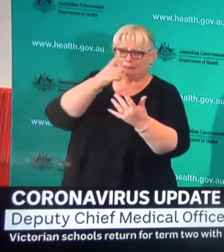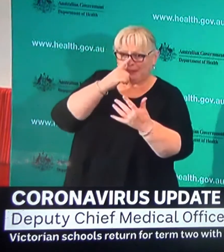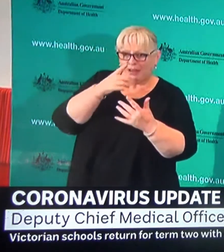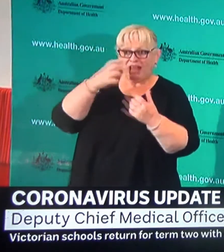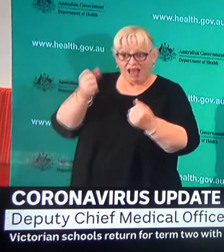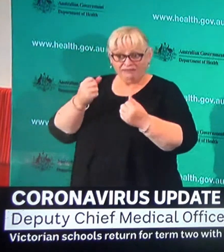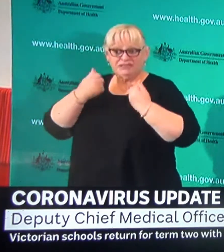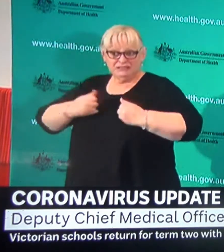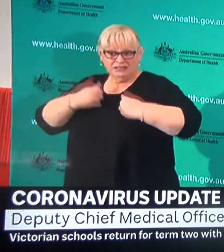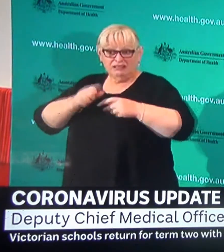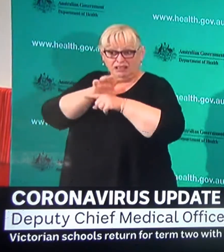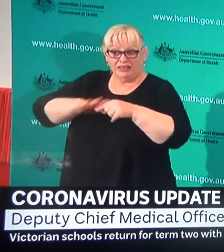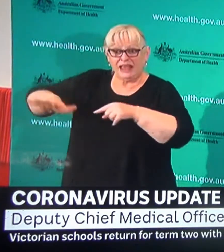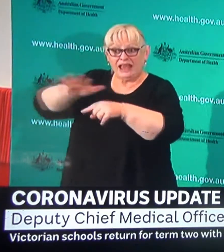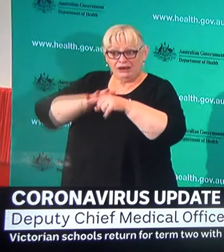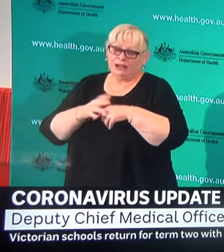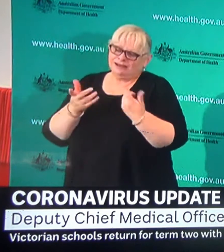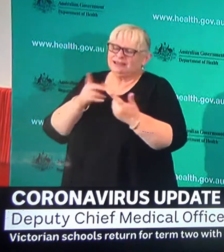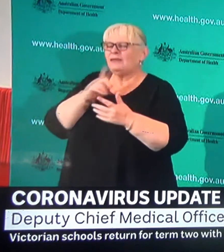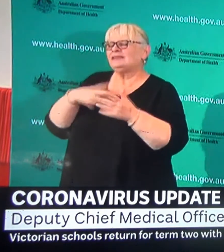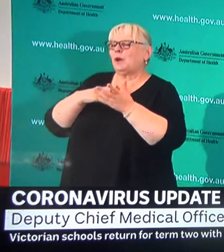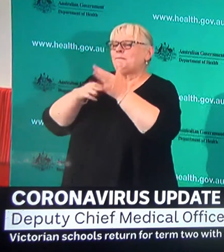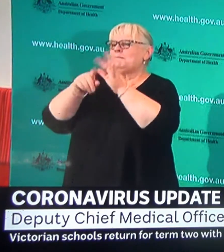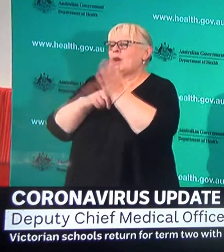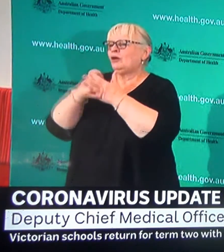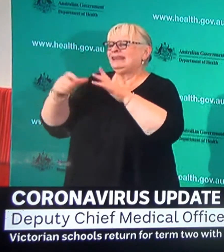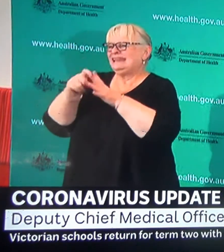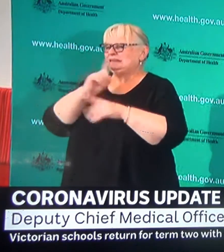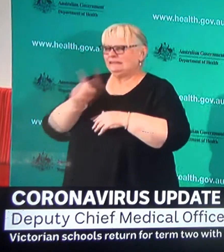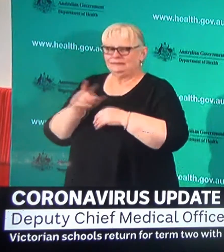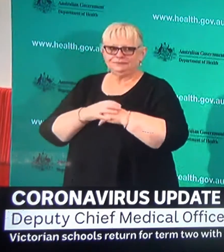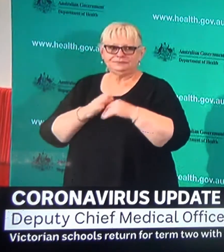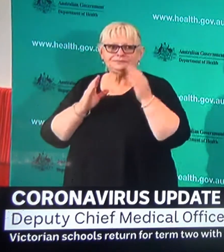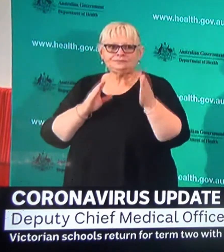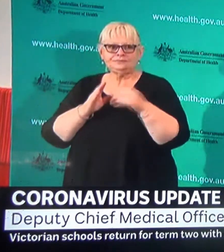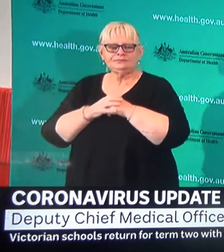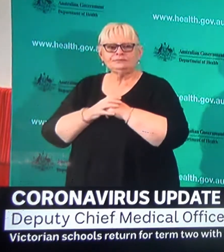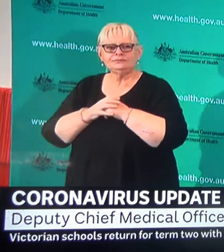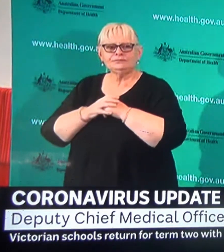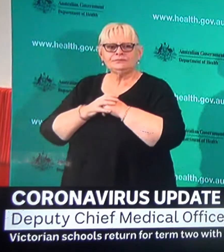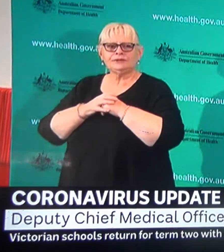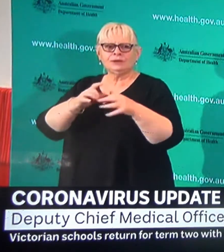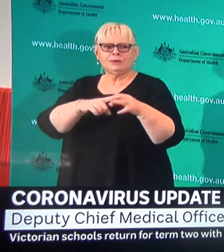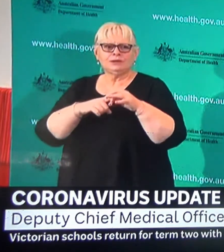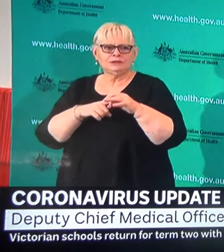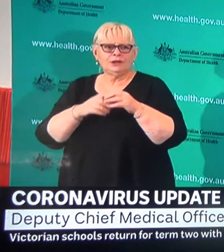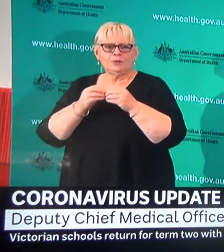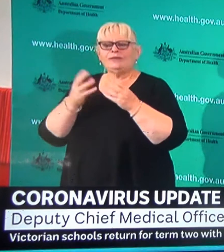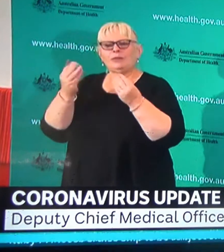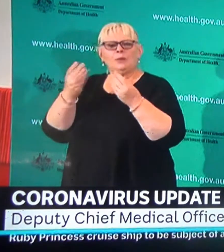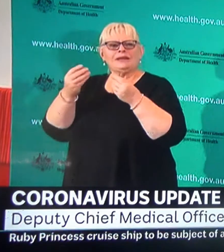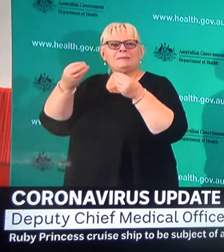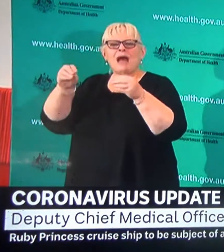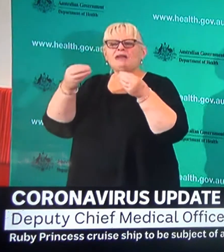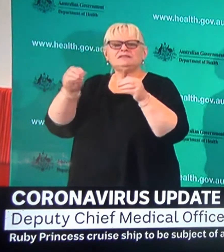infection around Australia. So that's what my colleague was reflecting on this morning. Just back on the WHO story, obviously with the wet markets,